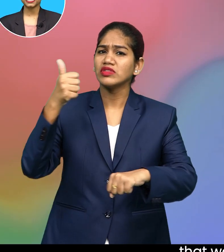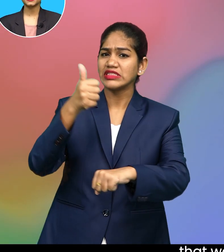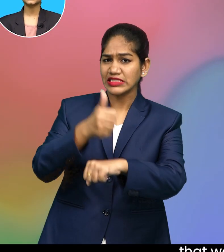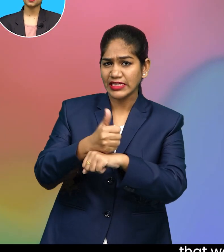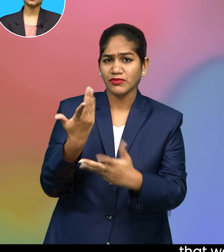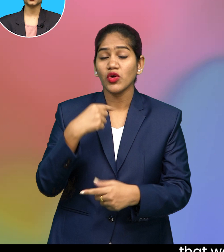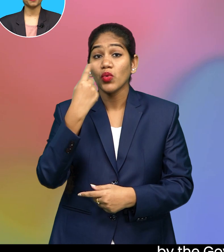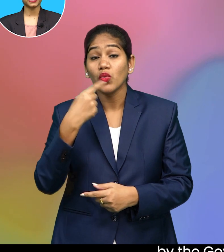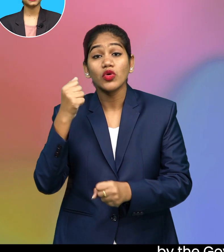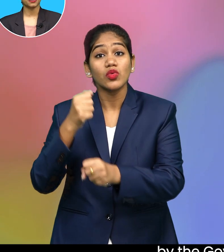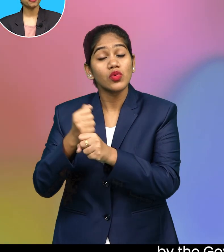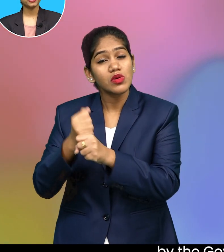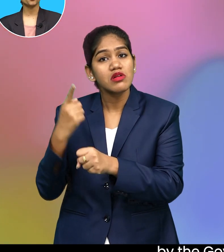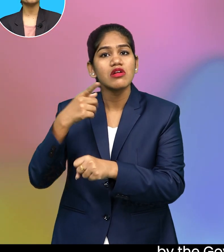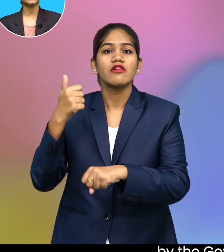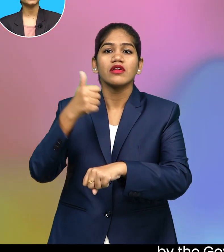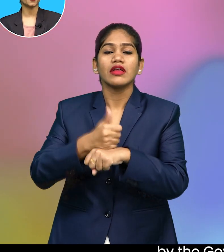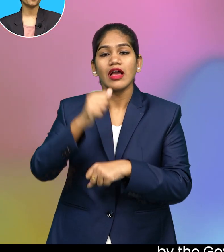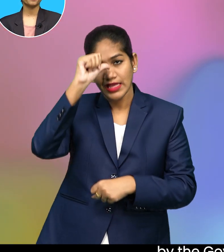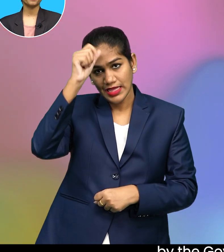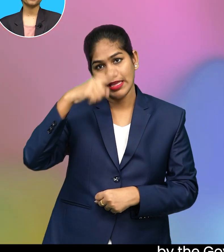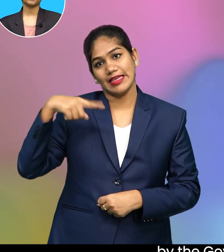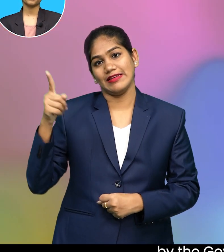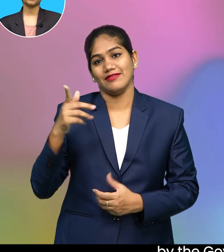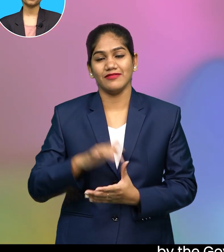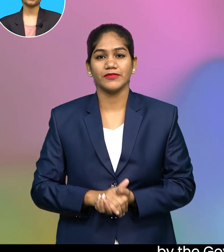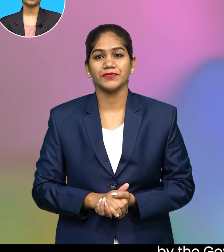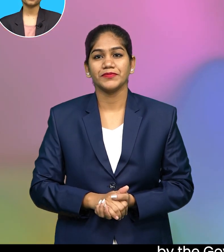that was established by the Government of India